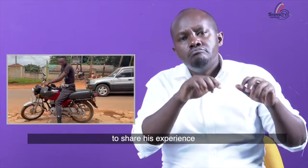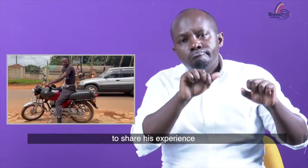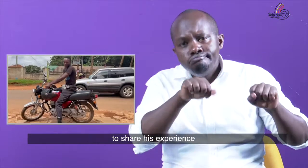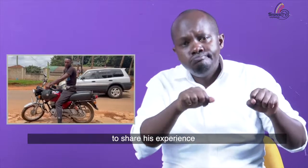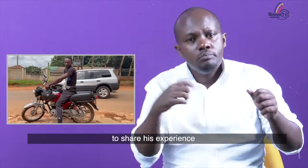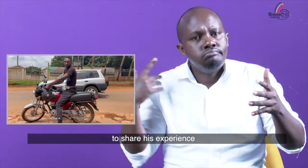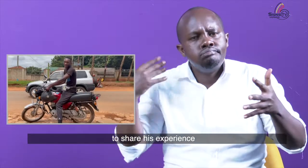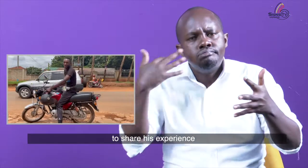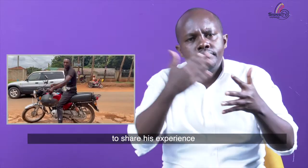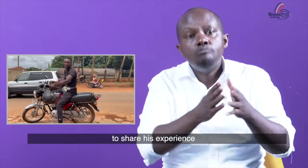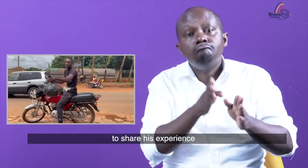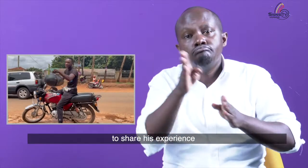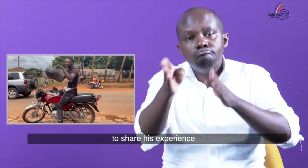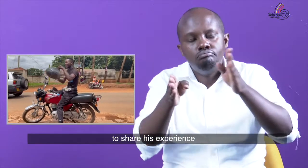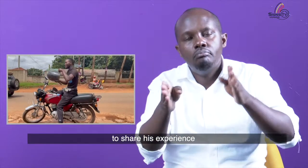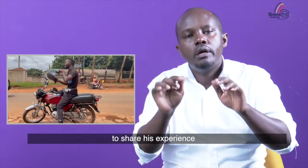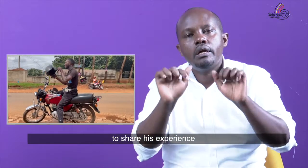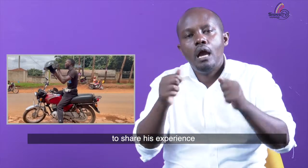his experience.